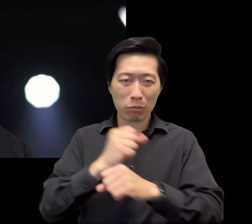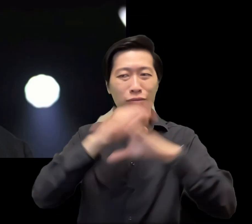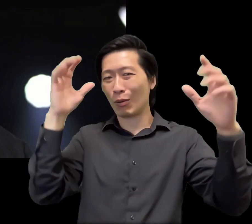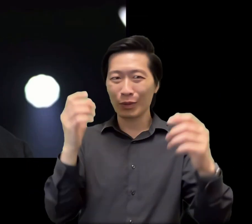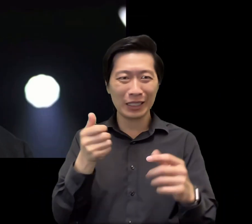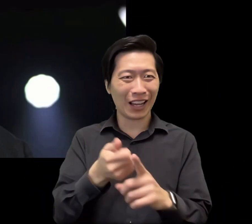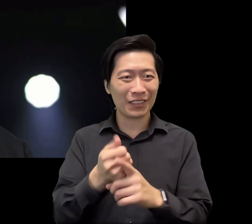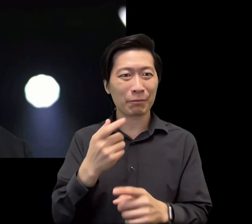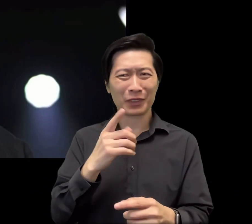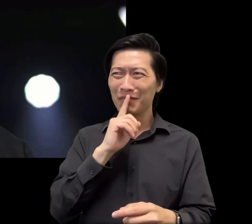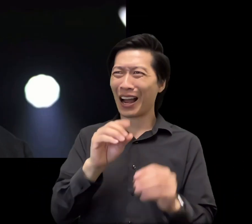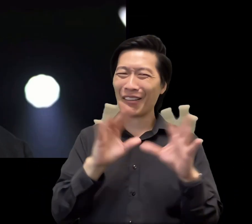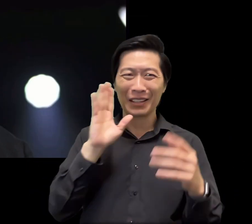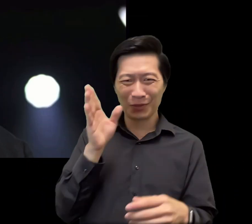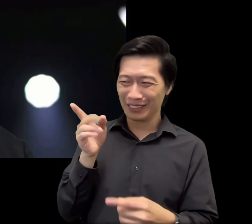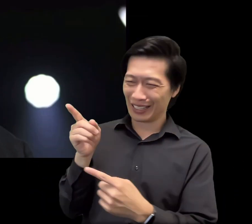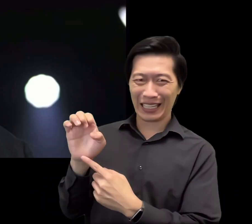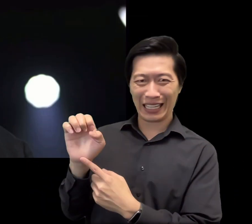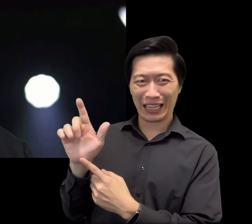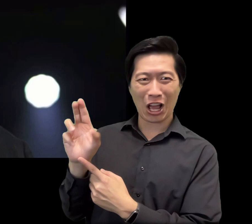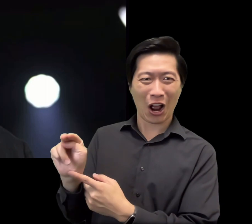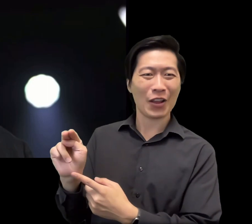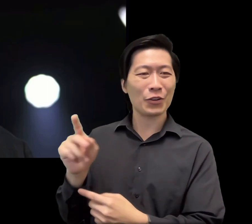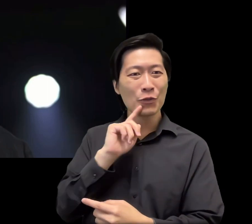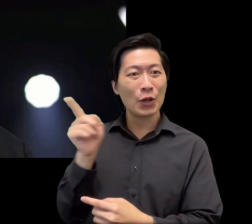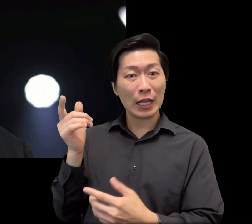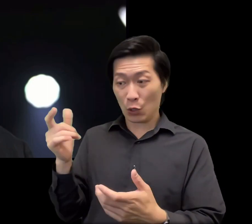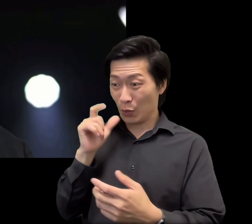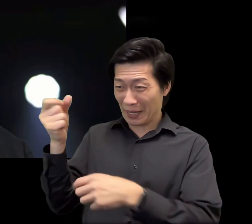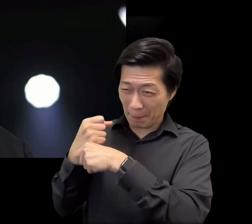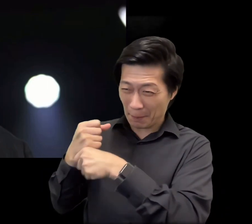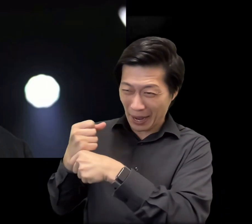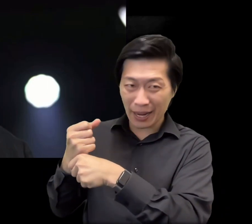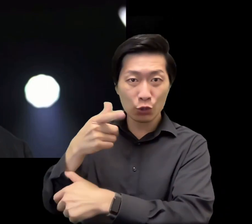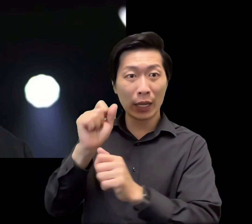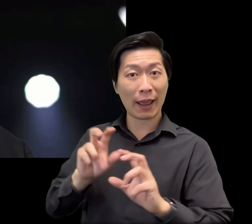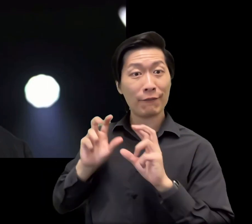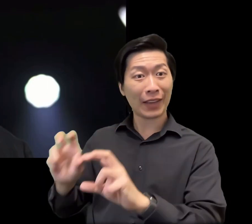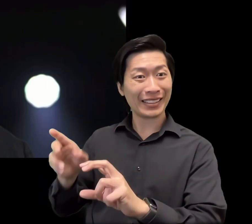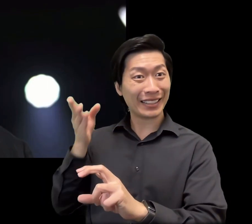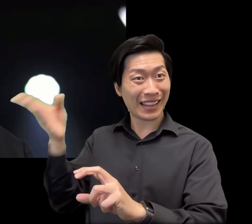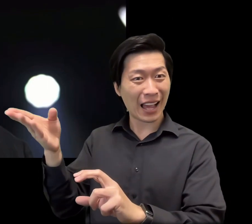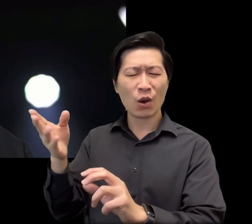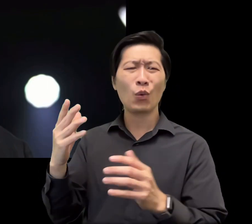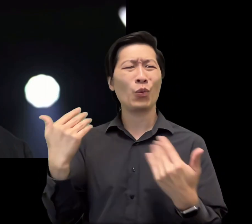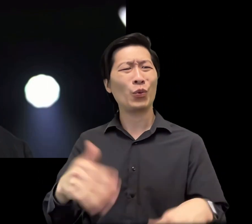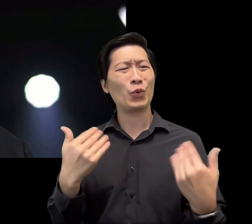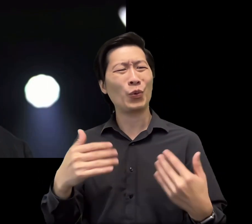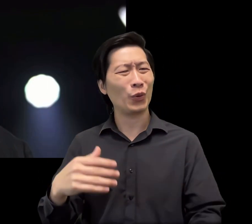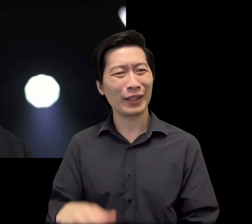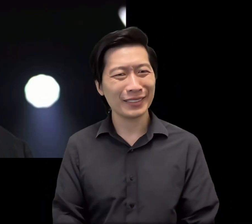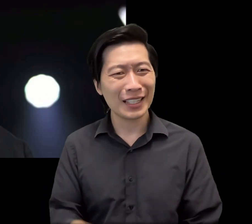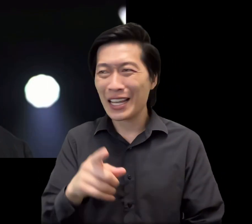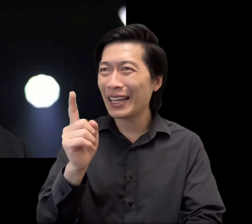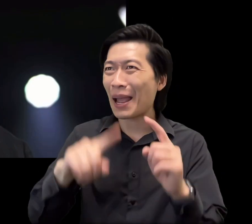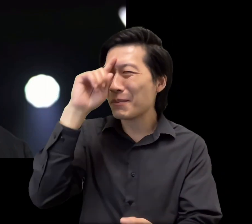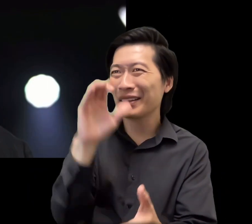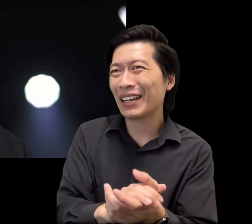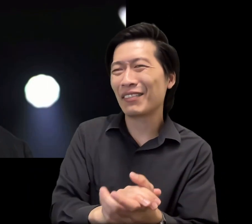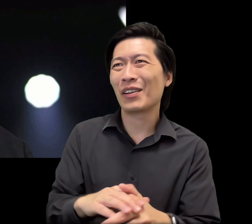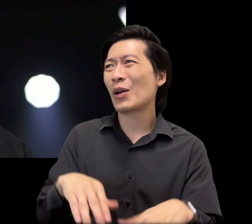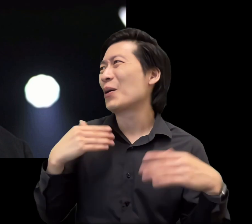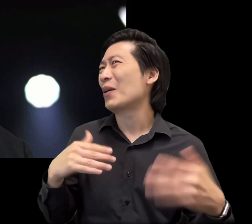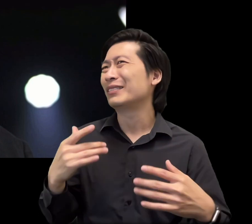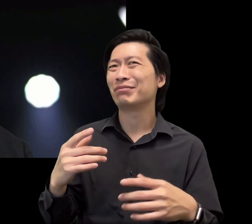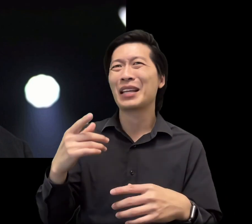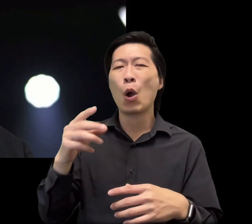that is like the ability to invest in what this alien is inventing next is an unbelievable, like